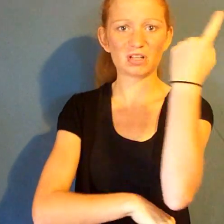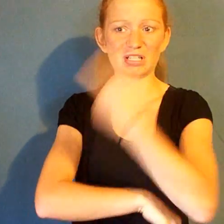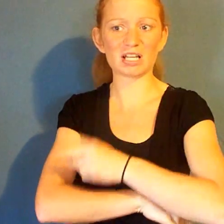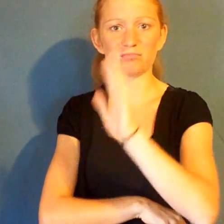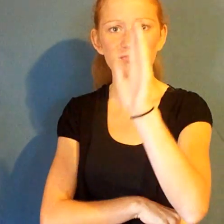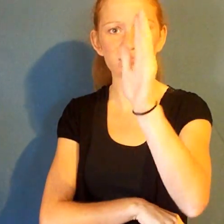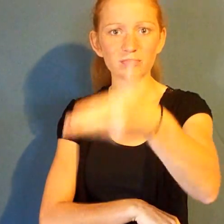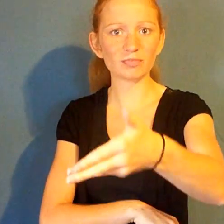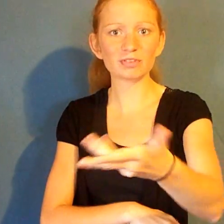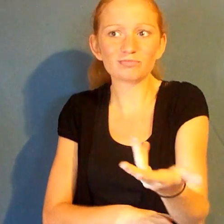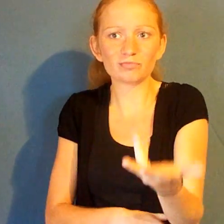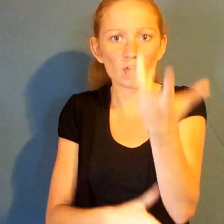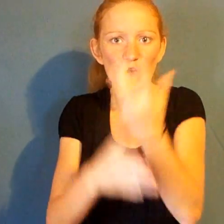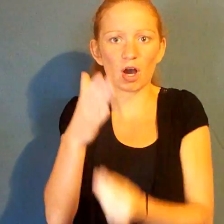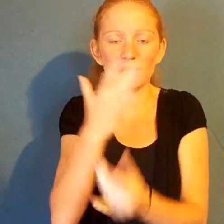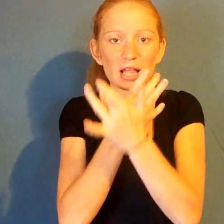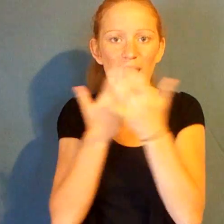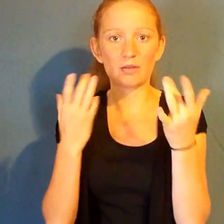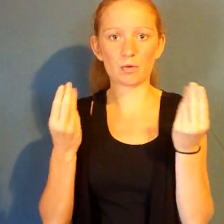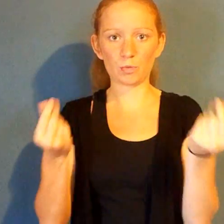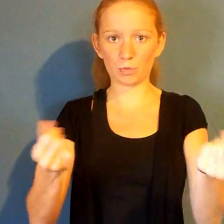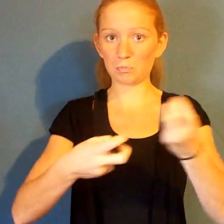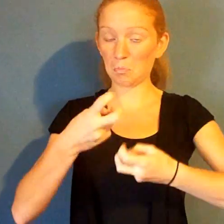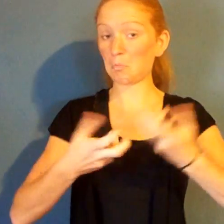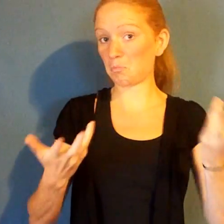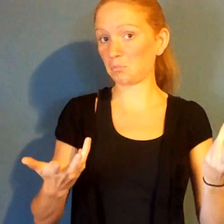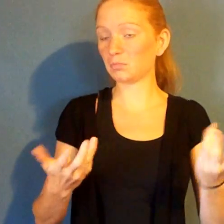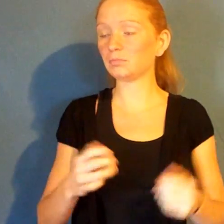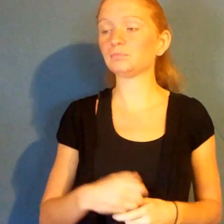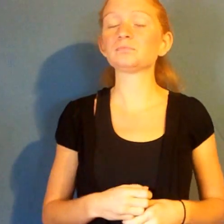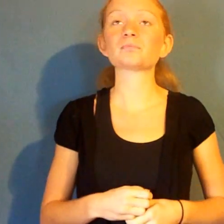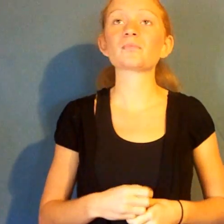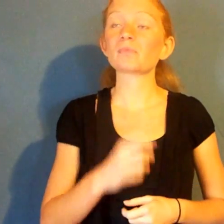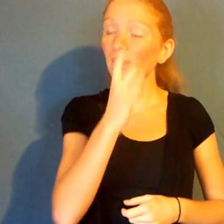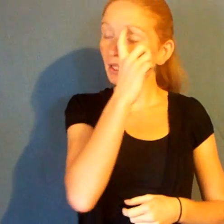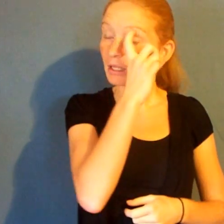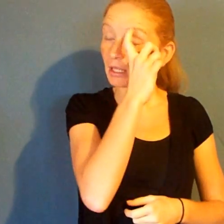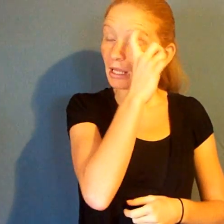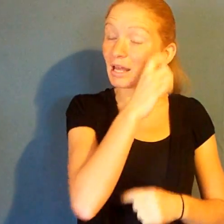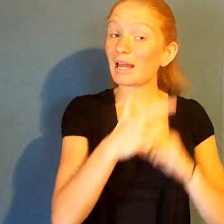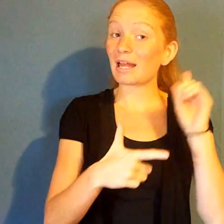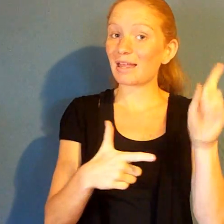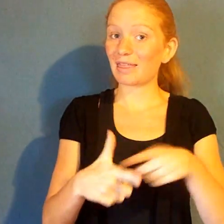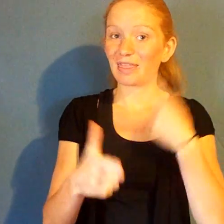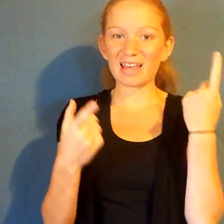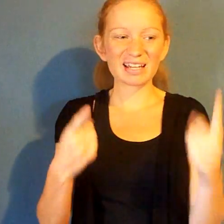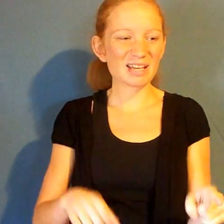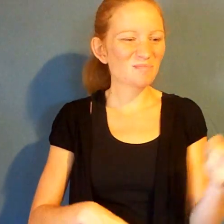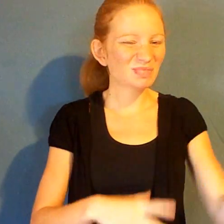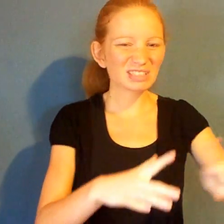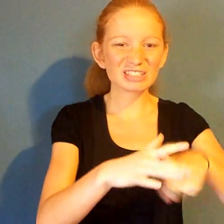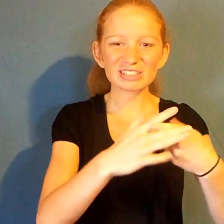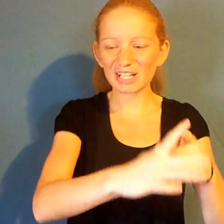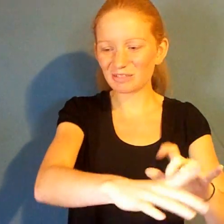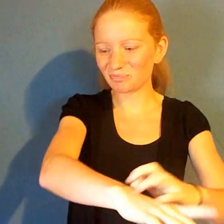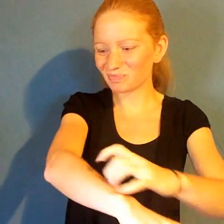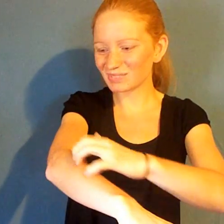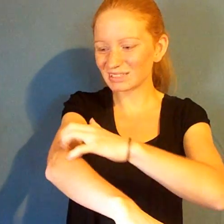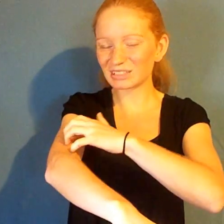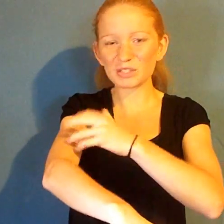Crazy. So then that was the second bout we had. Then she started being real itchy. Every food I tried to feed her, she got sick